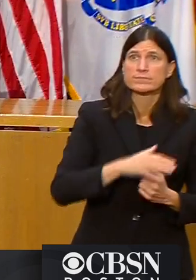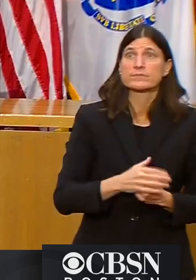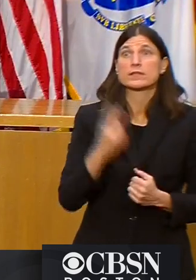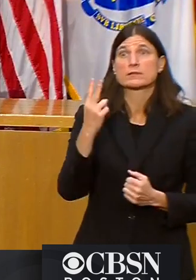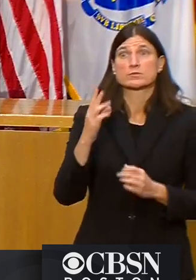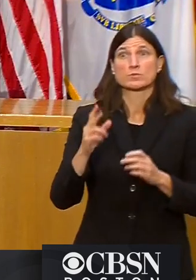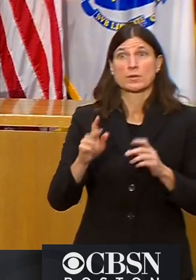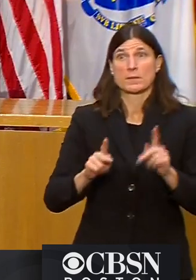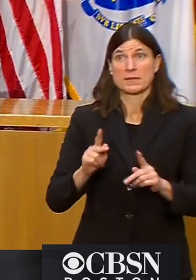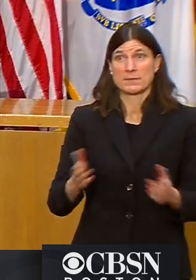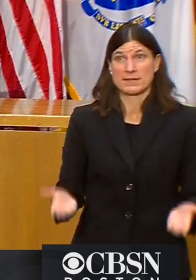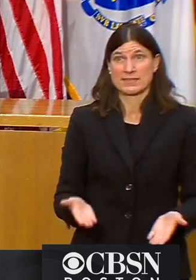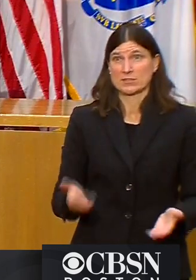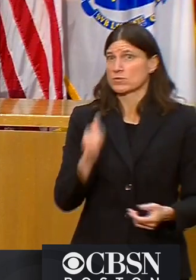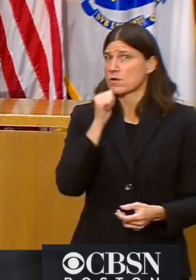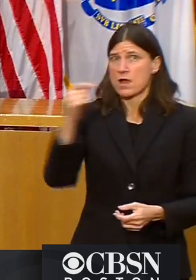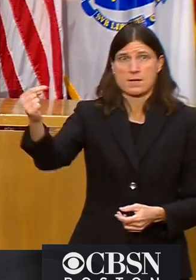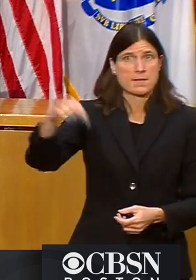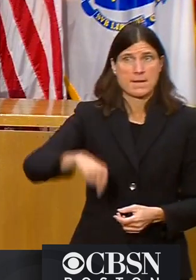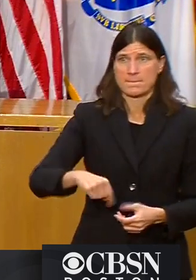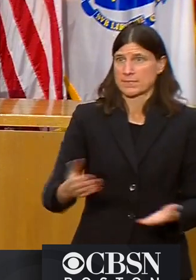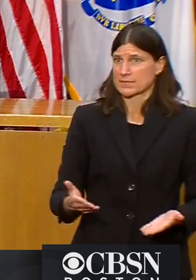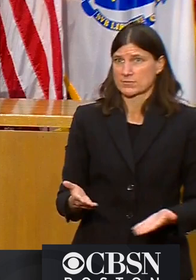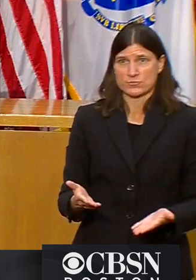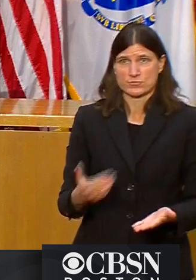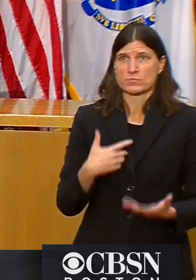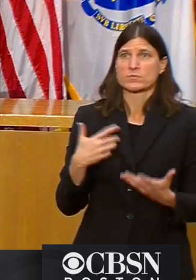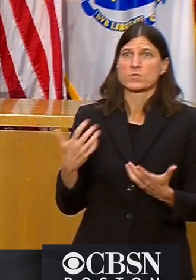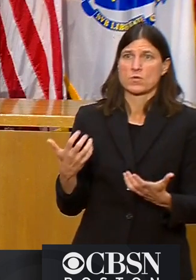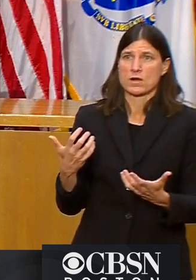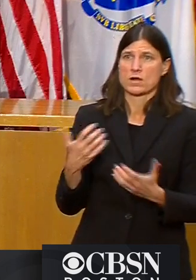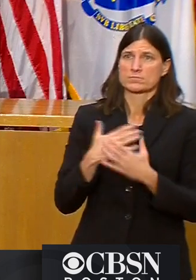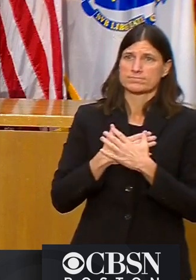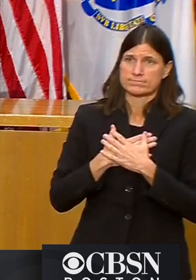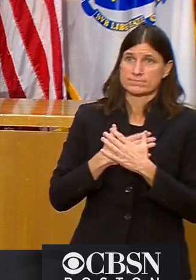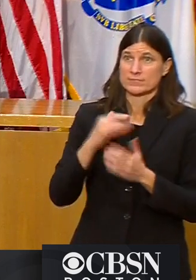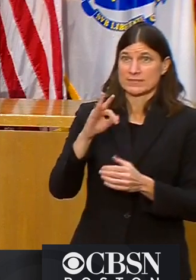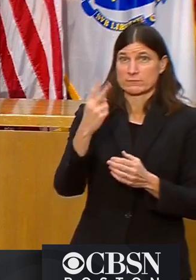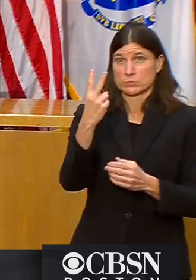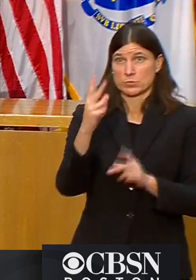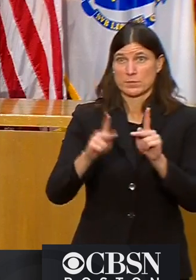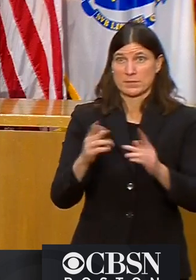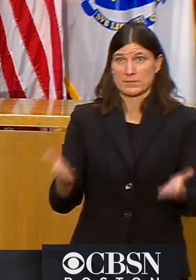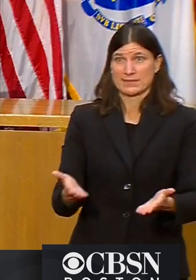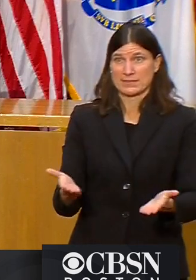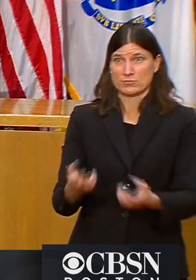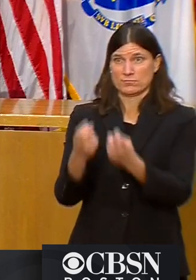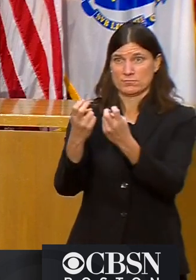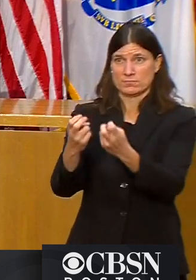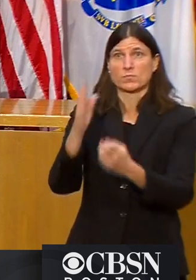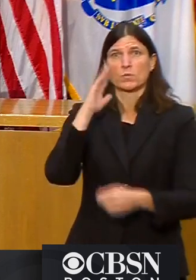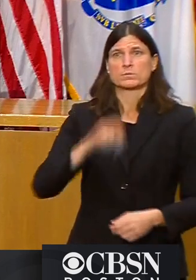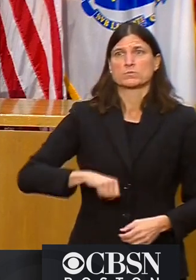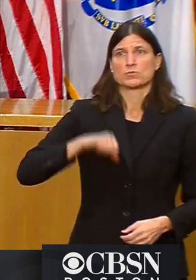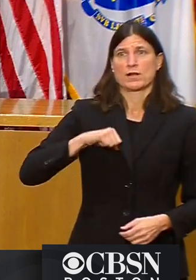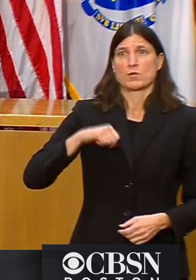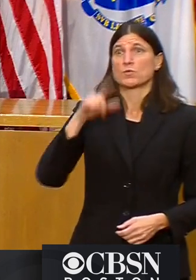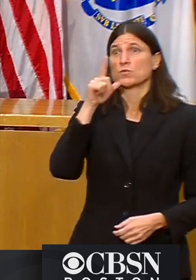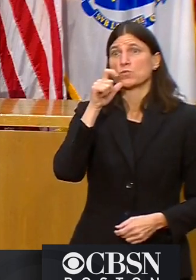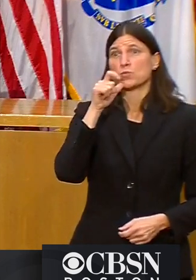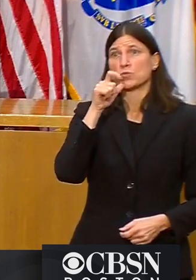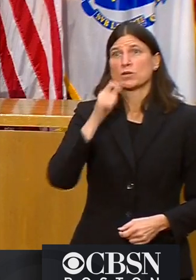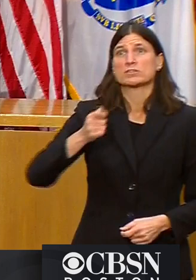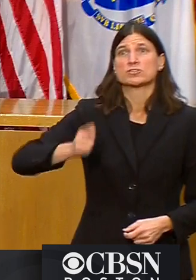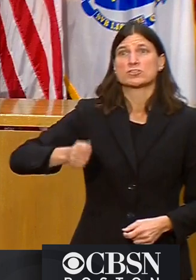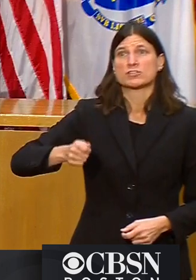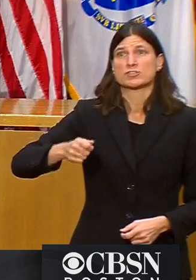me at all times, that I know would be taking incredible pride to today. And that is Judge Paul McManus